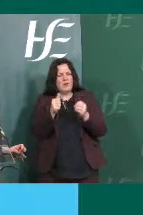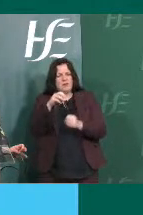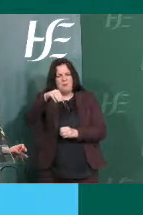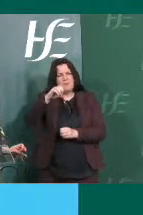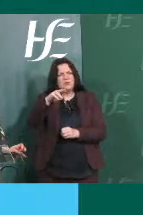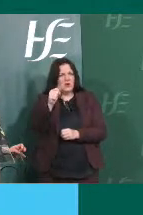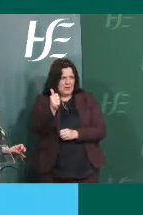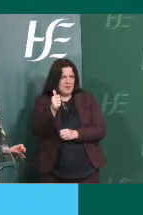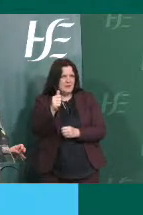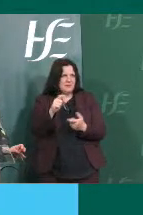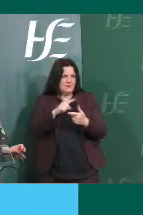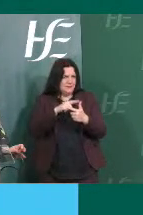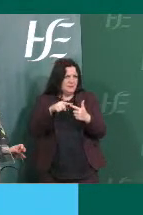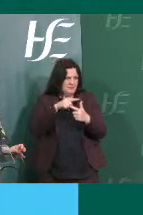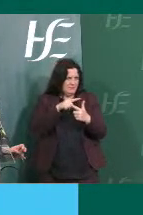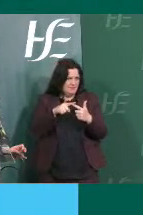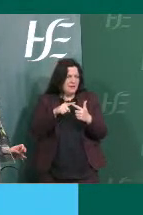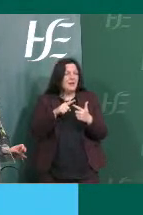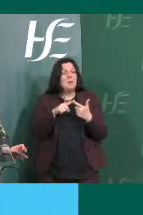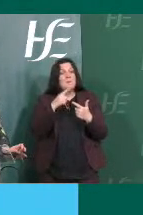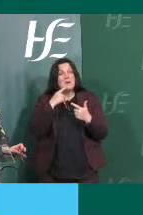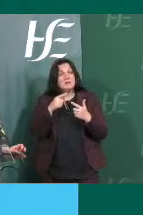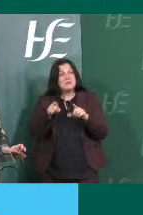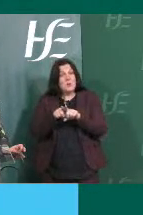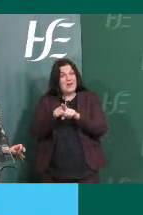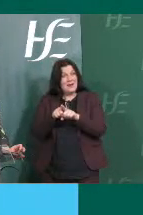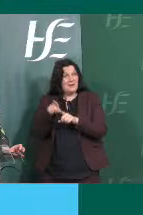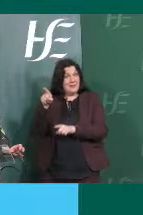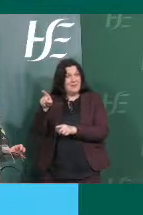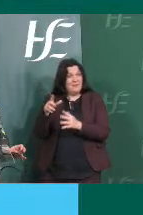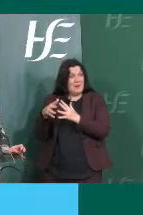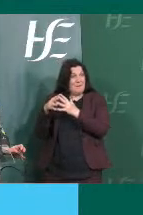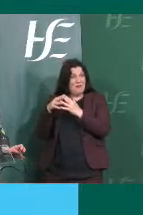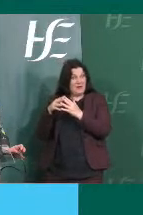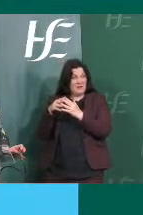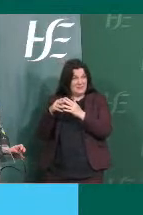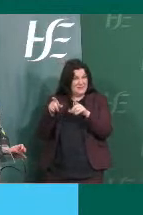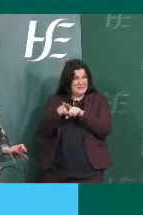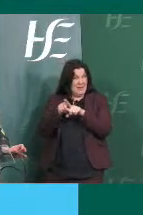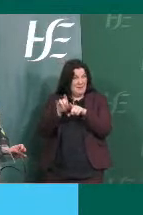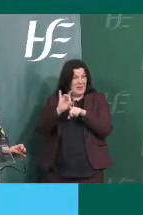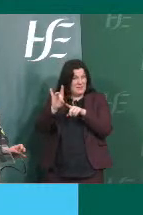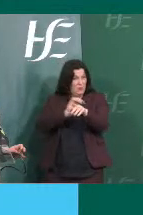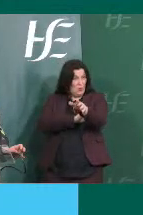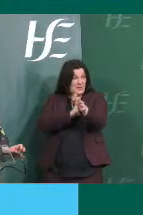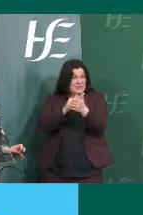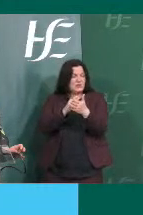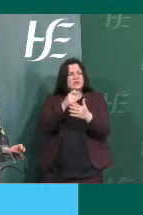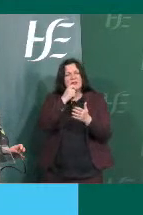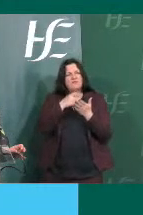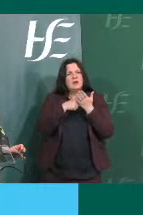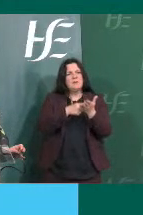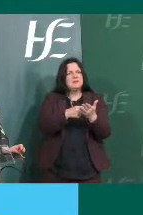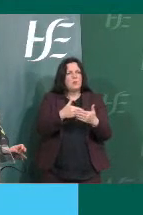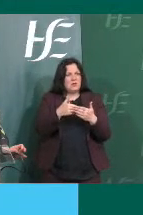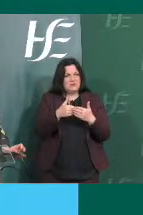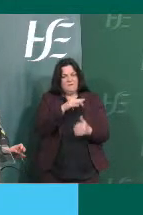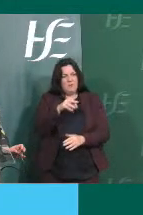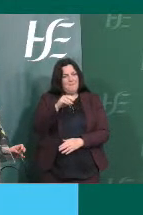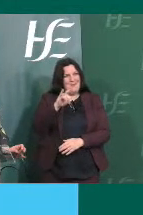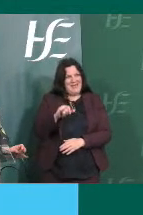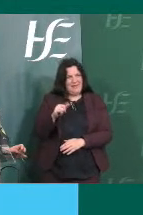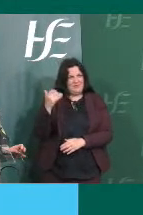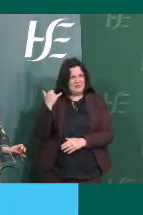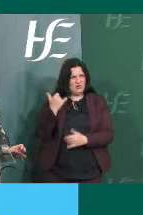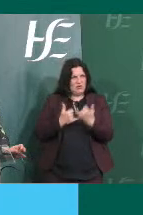12 years and over. But actually, the American version of NIAC, the ACIP, have recommended the use of the Pfizer vaccine since May of this